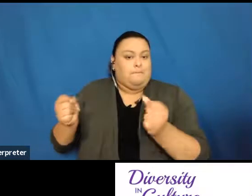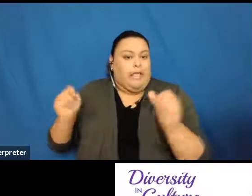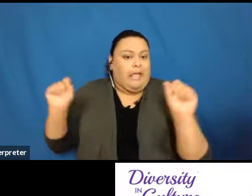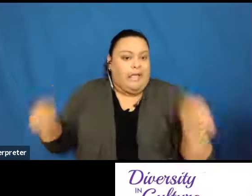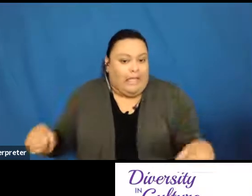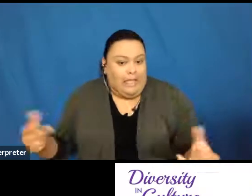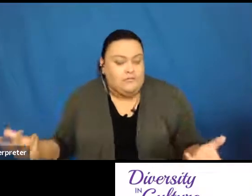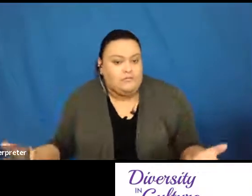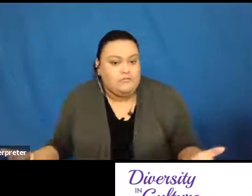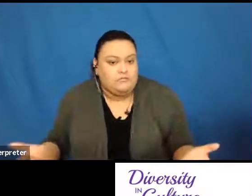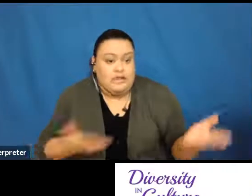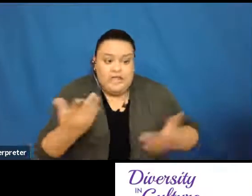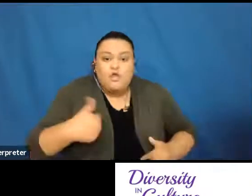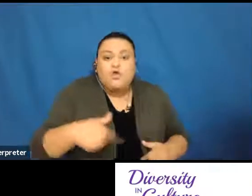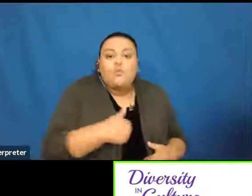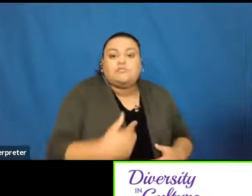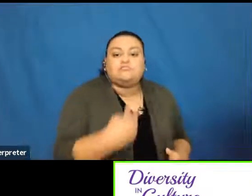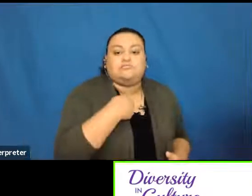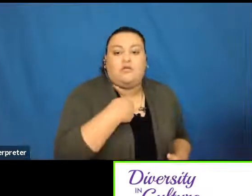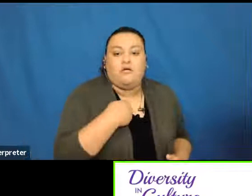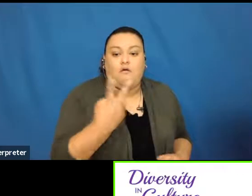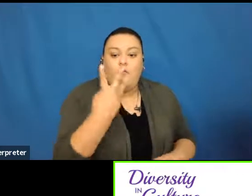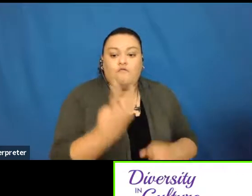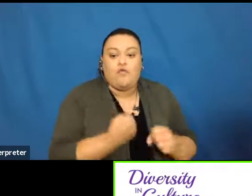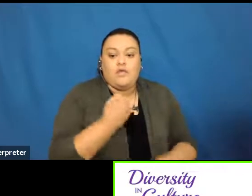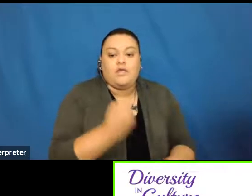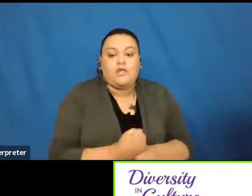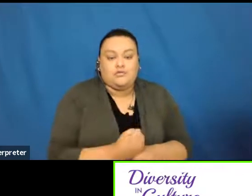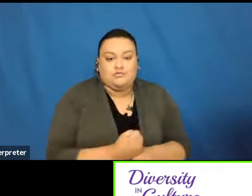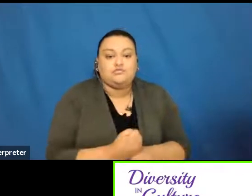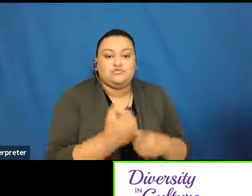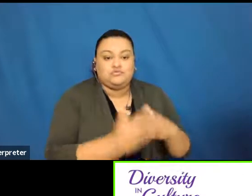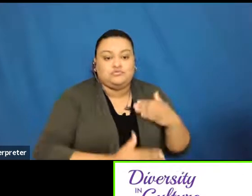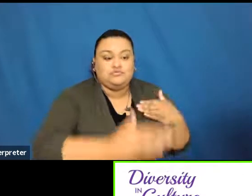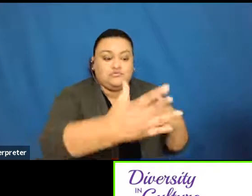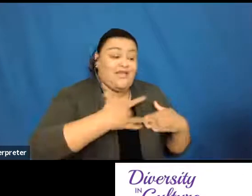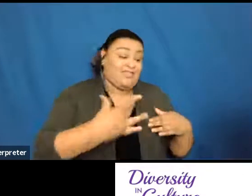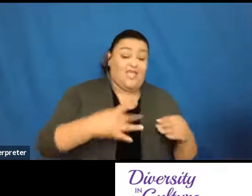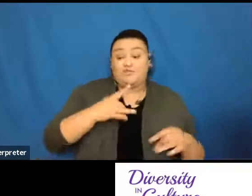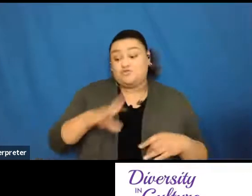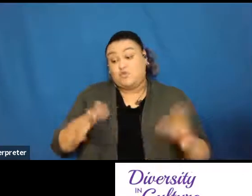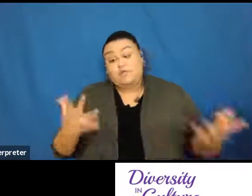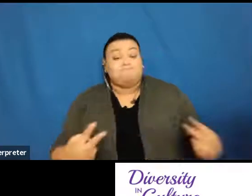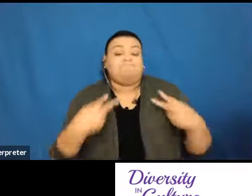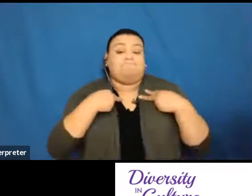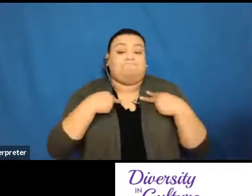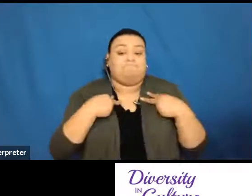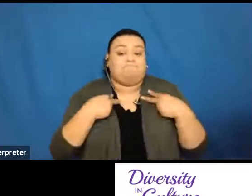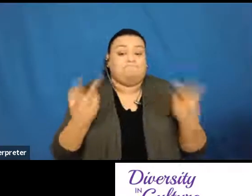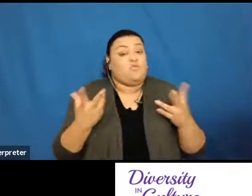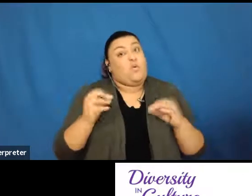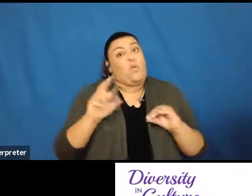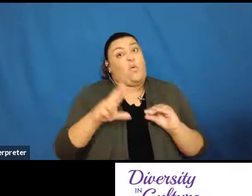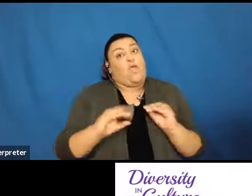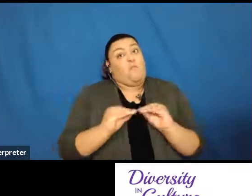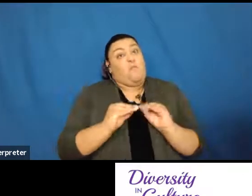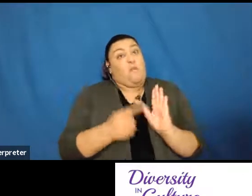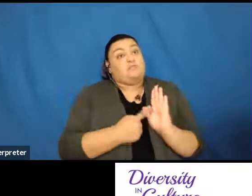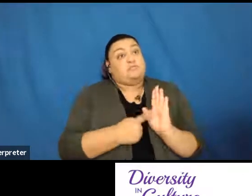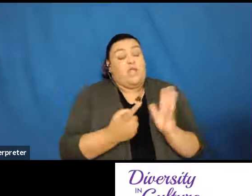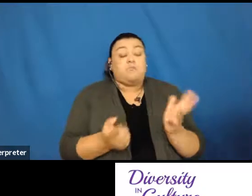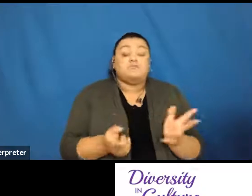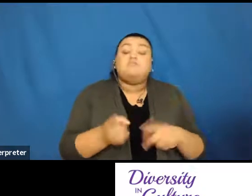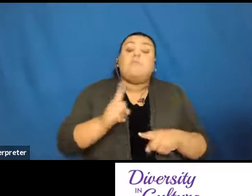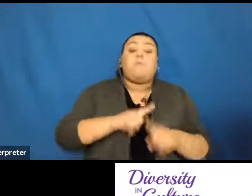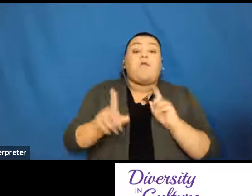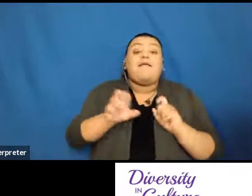here we're stuck for 4 years, whether we like it or not. And or more, you know, 4 years or more. But you know, but even the